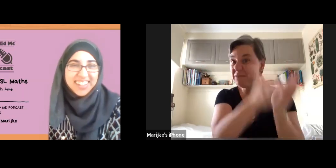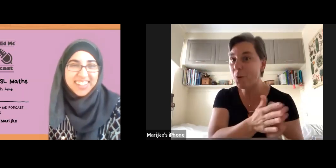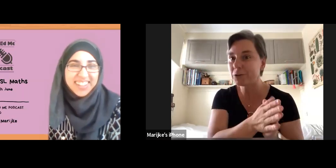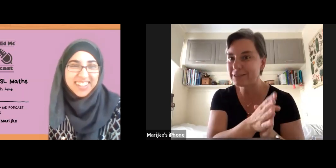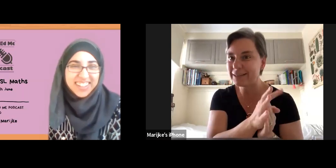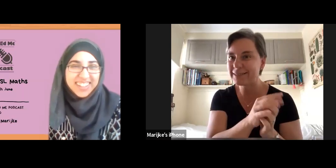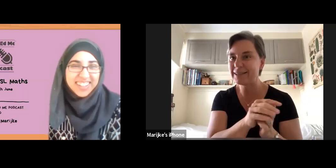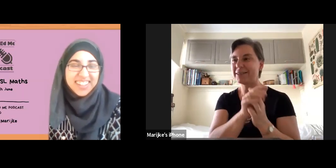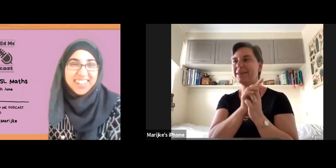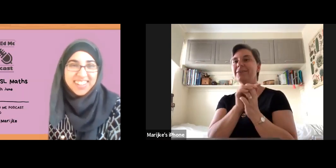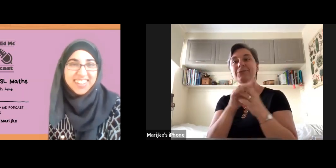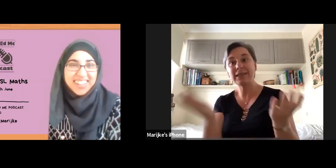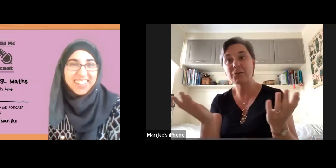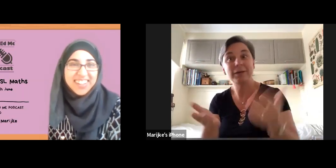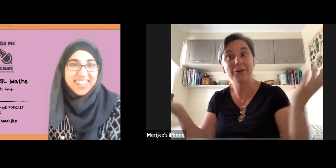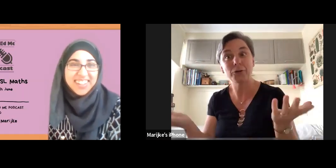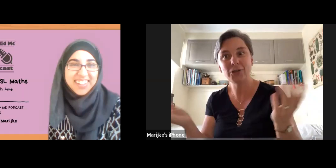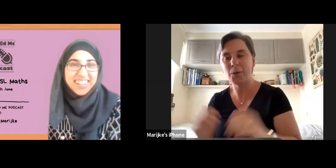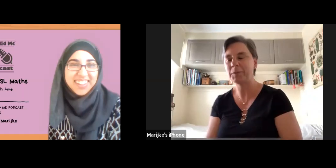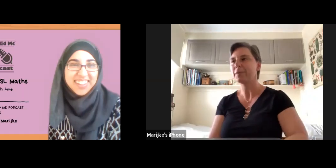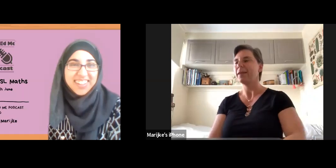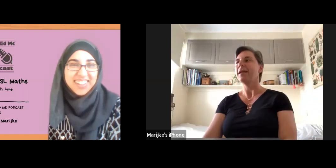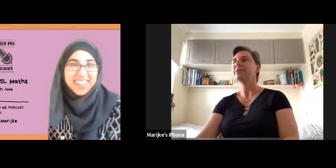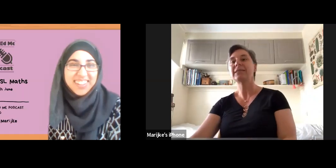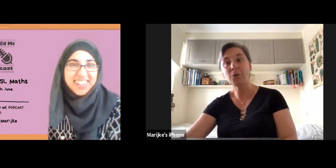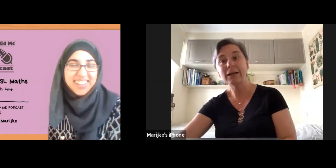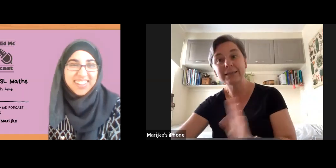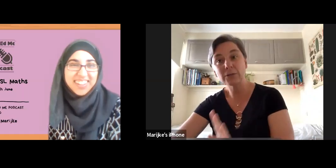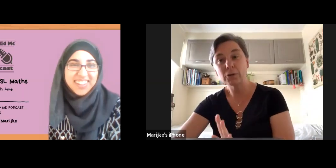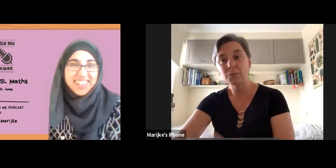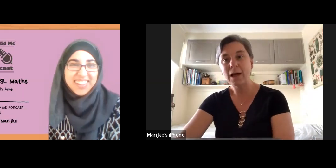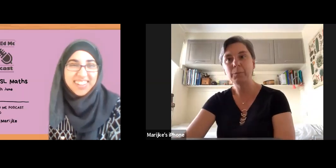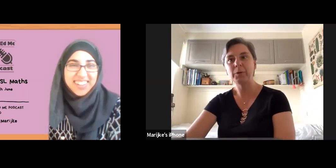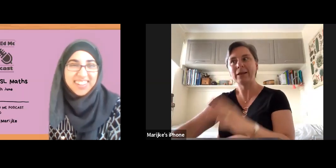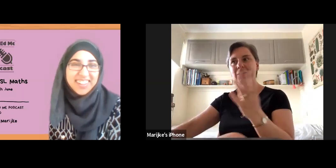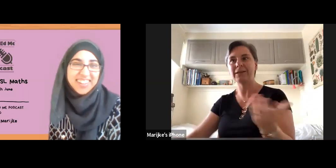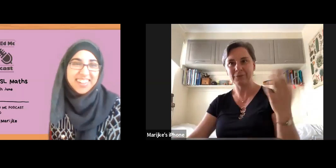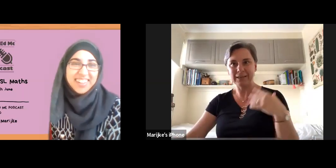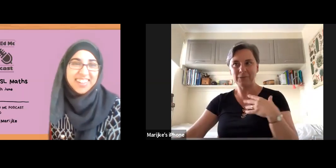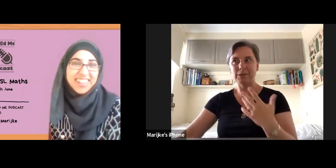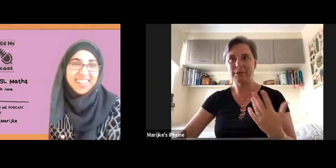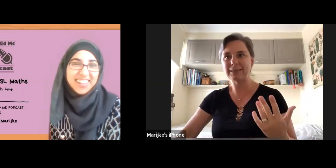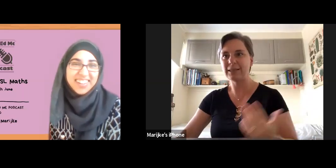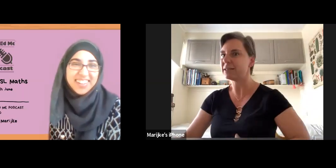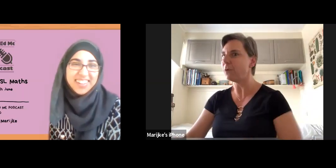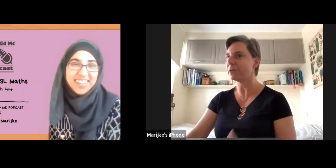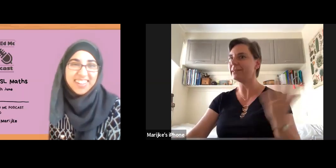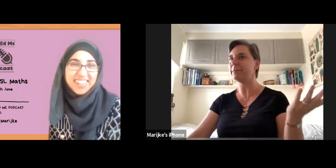before the science teacher. So they interviewed me and I got the job. So I said, okay, this is all good and well, but if I'm going to be a maths teacher, I want a little bit